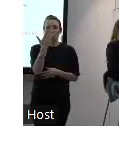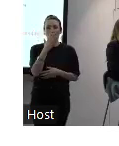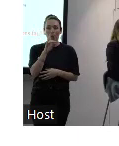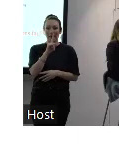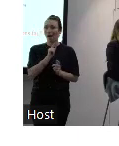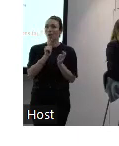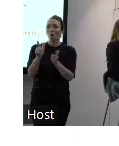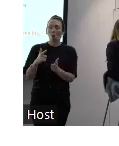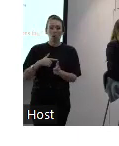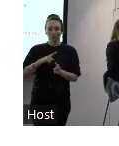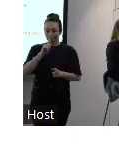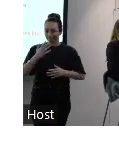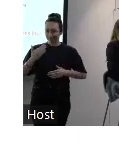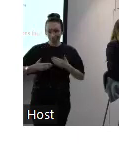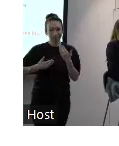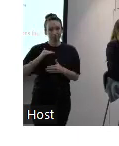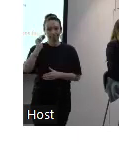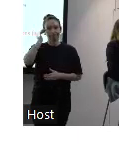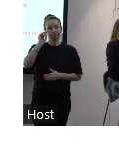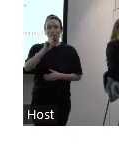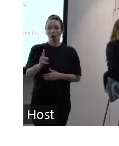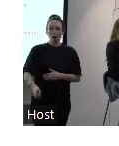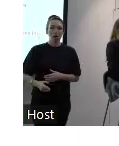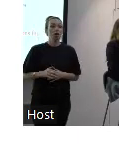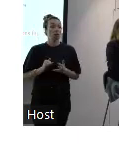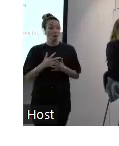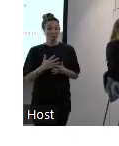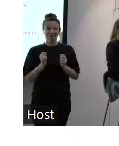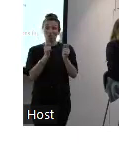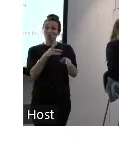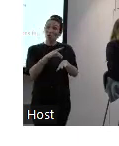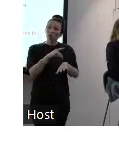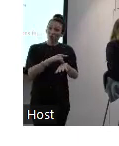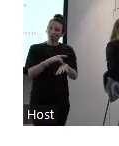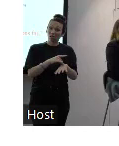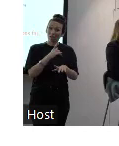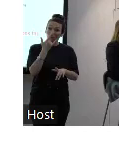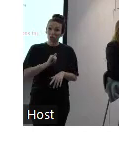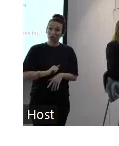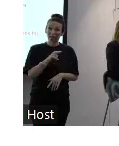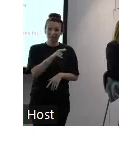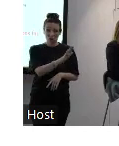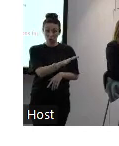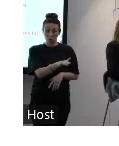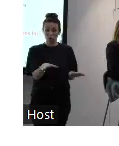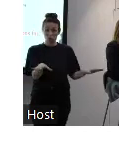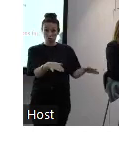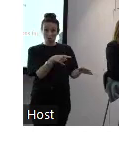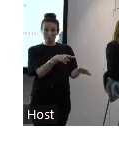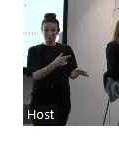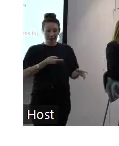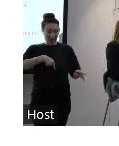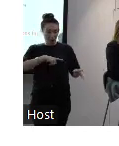cannot function day to day in their life. They end up in hospital, and these are the children that our research at the Children's